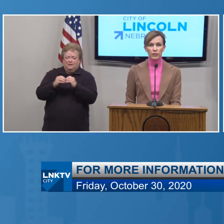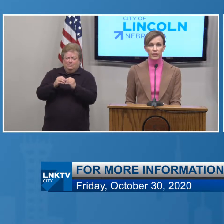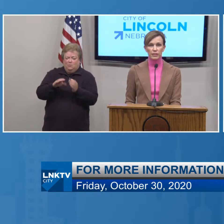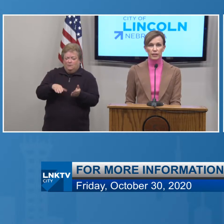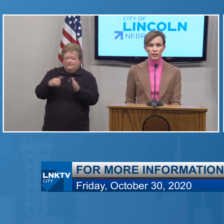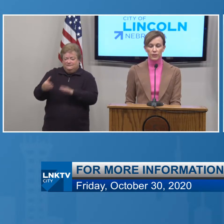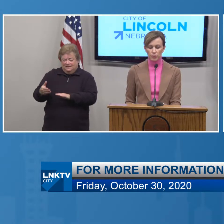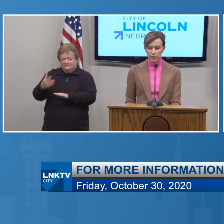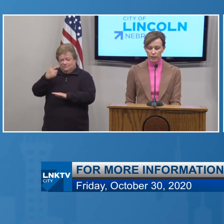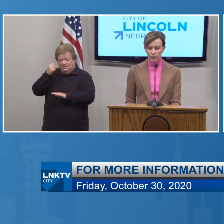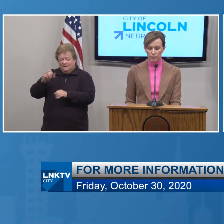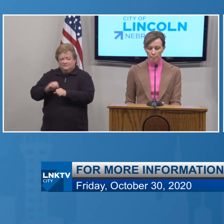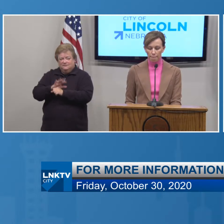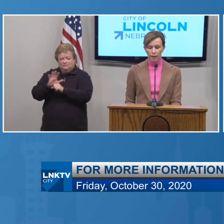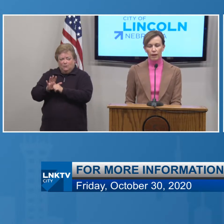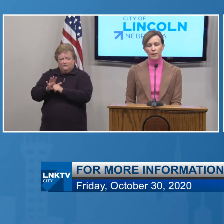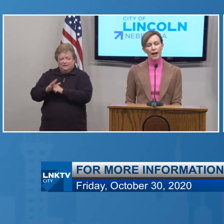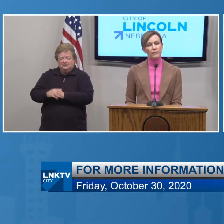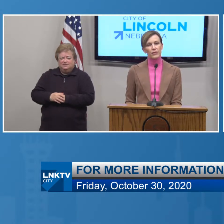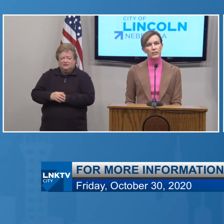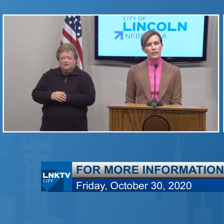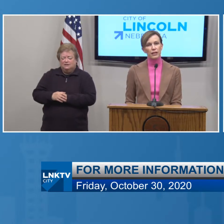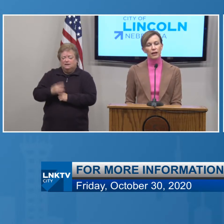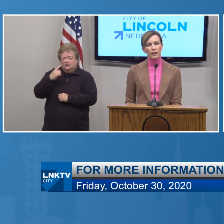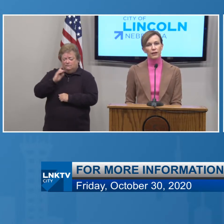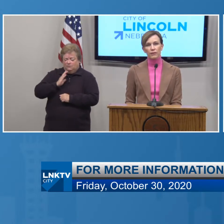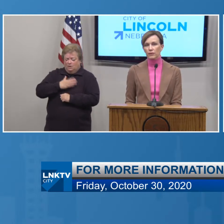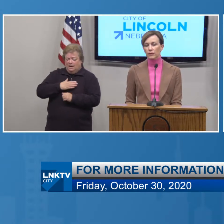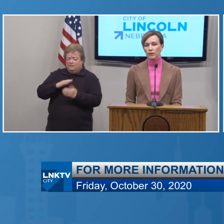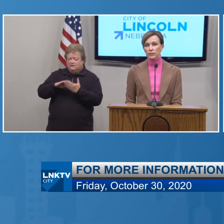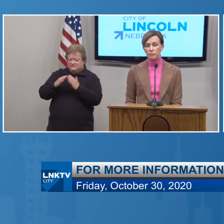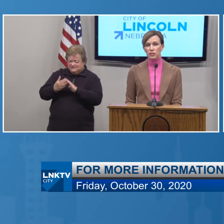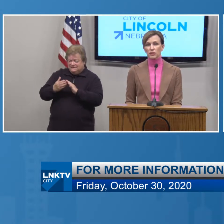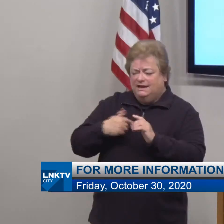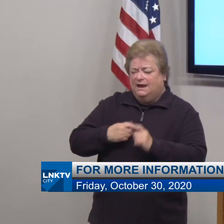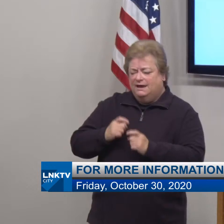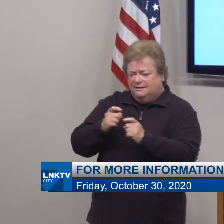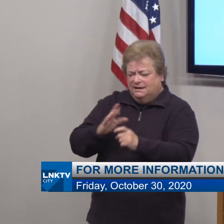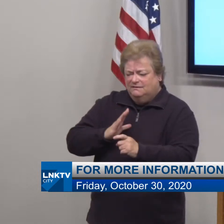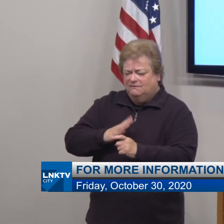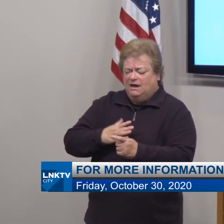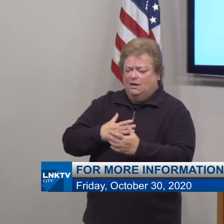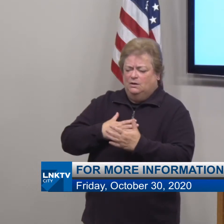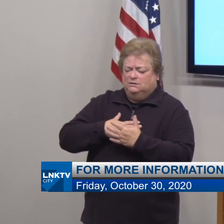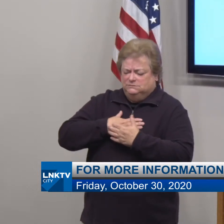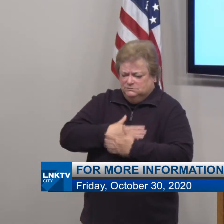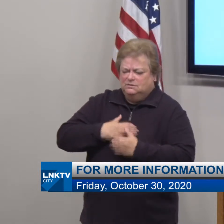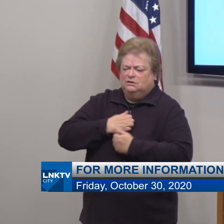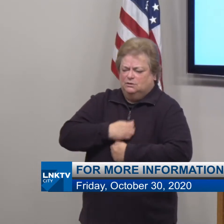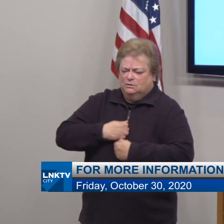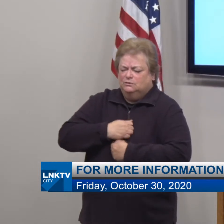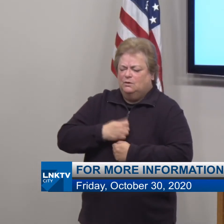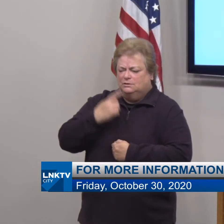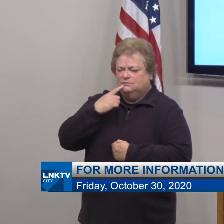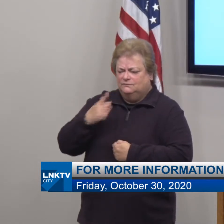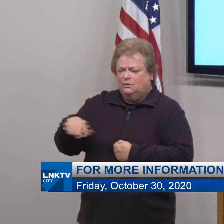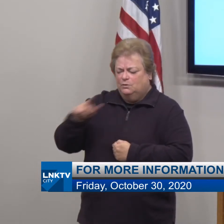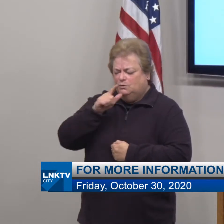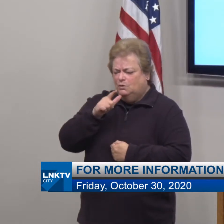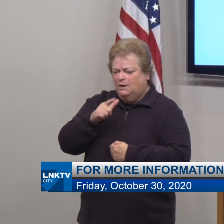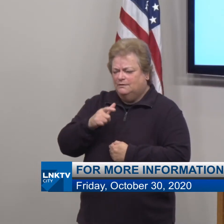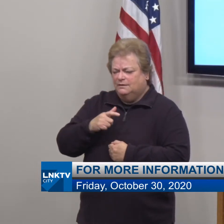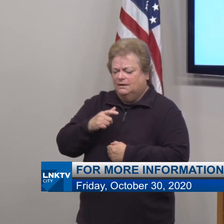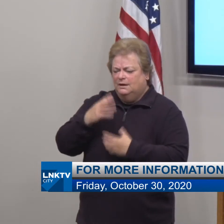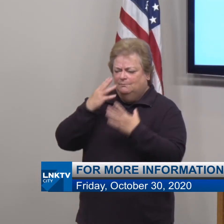from COVID-19 in our community. On behalf of our city, I offer our deepest condolences to all those who are mourning the loss of their loved